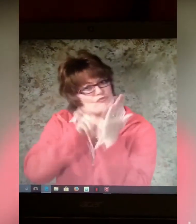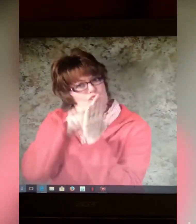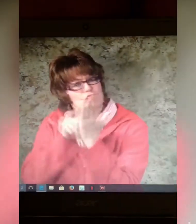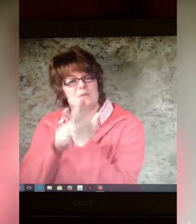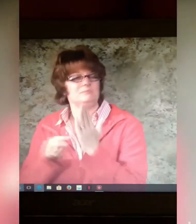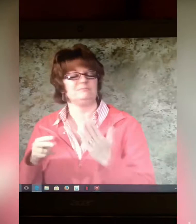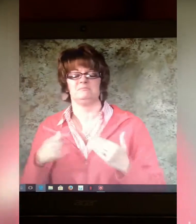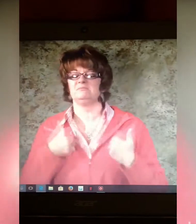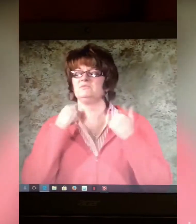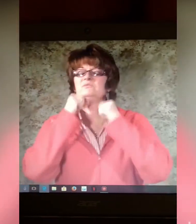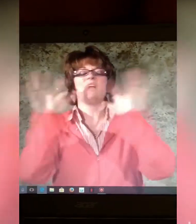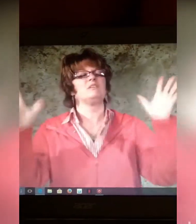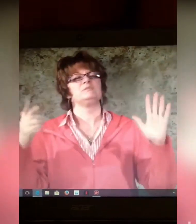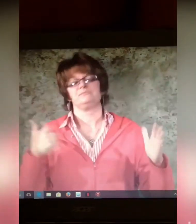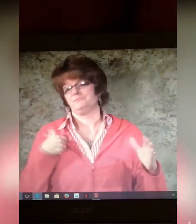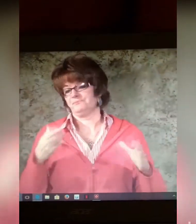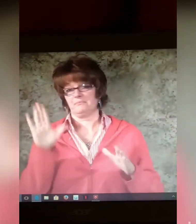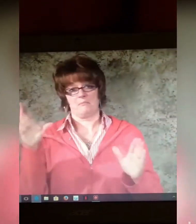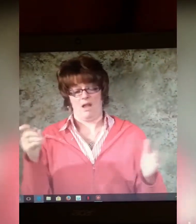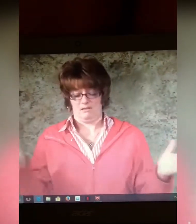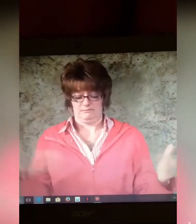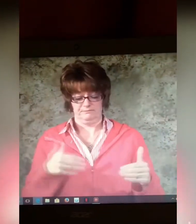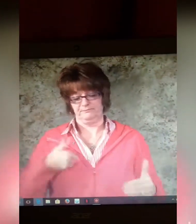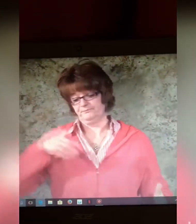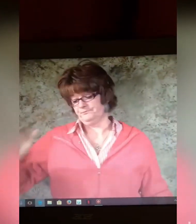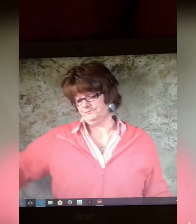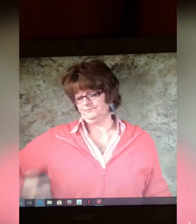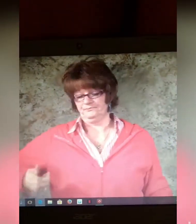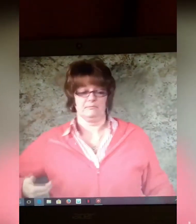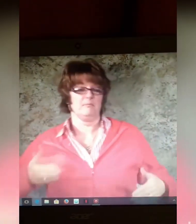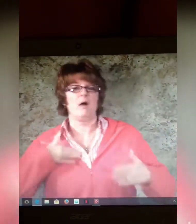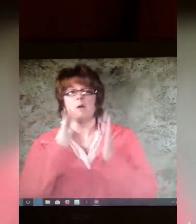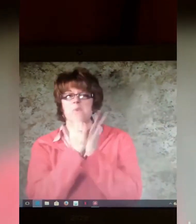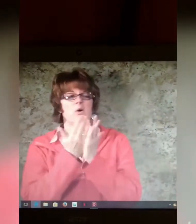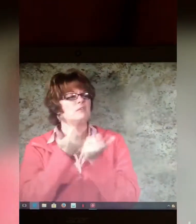Usually on Valentine's I rush home and I'm showing everybody my cards, but not this